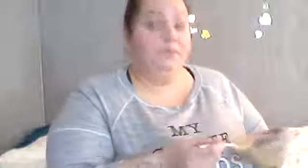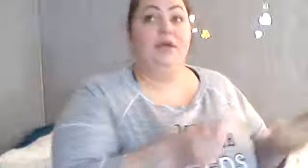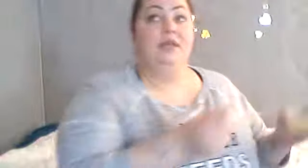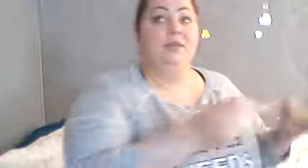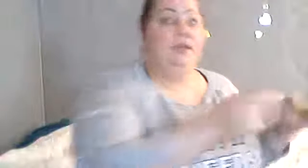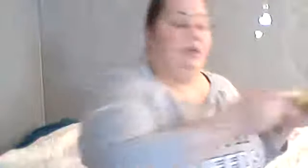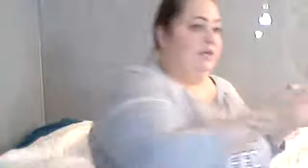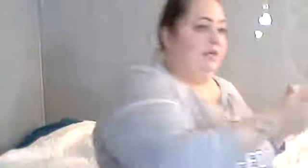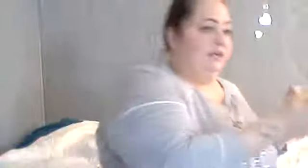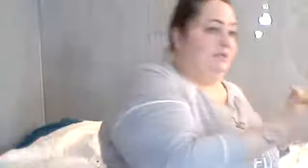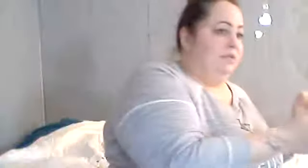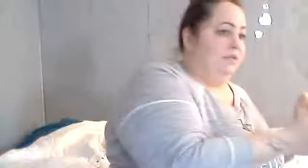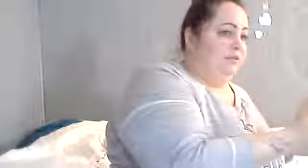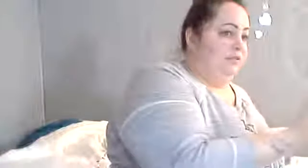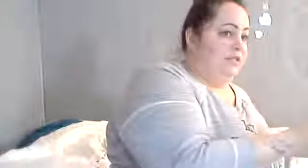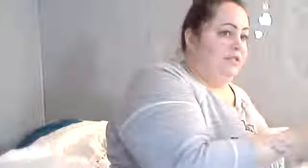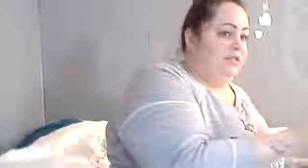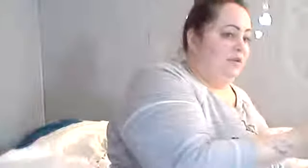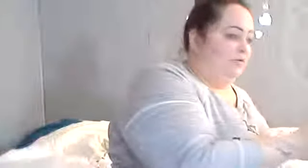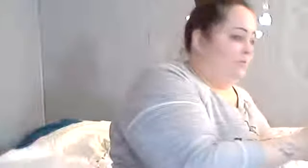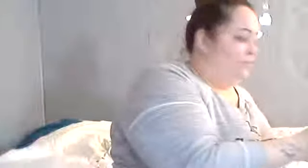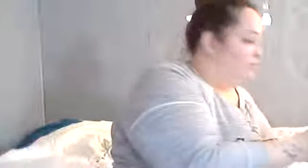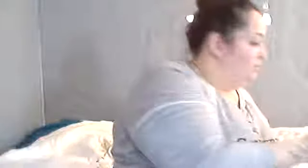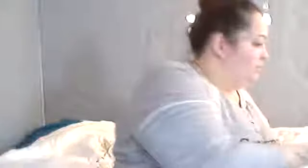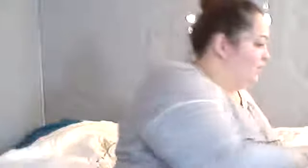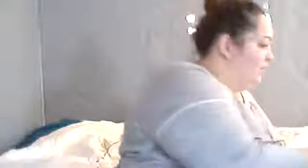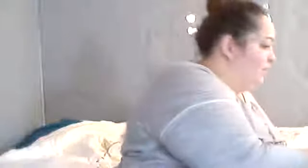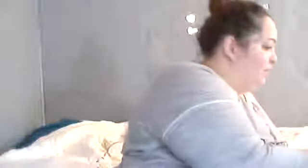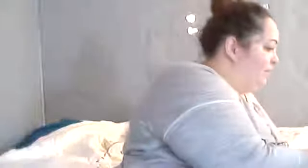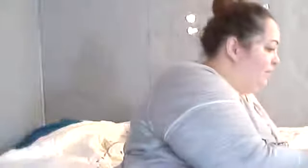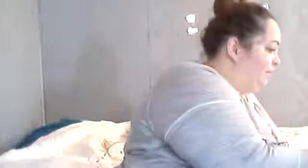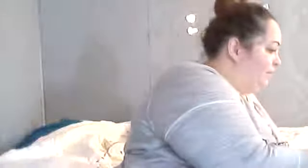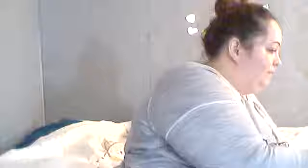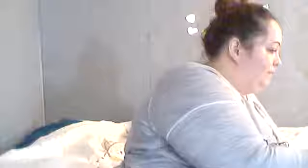Okay, let me grab my ASL book. I see one of them. What'd you do with the other one, Papa?